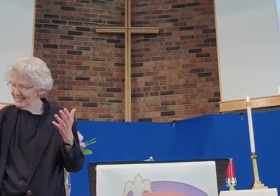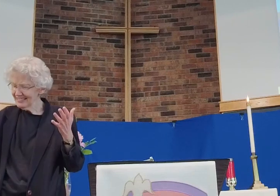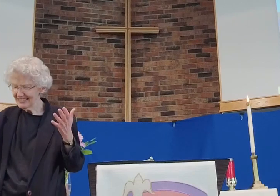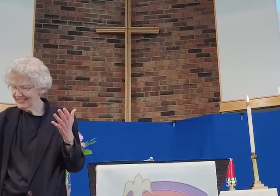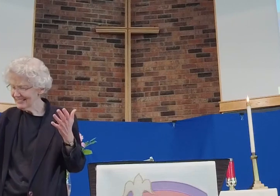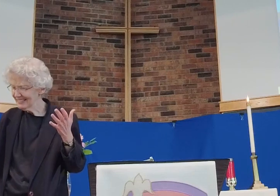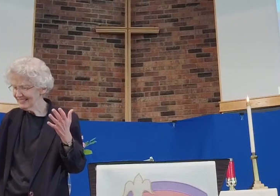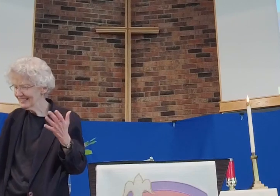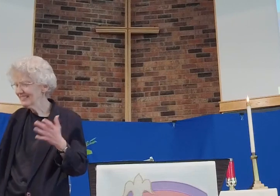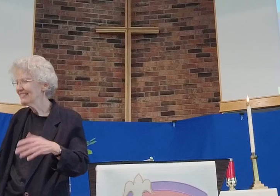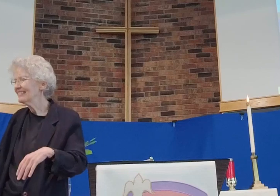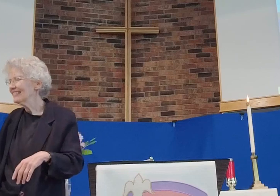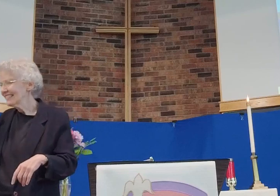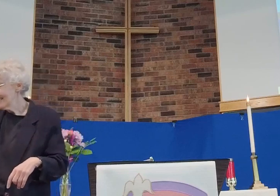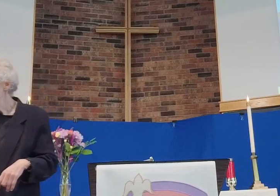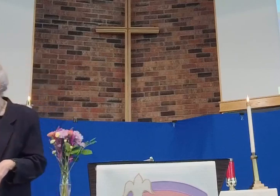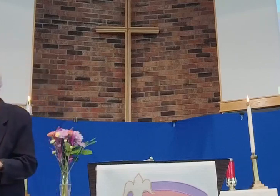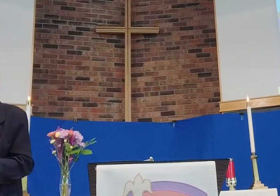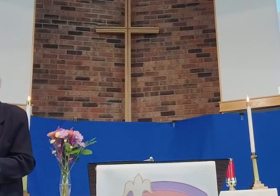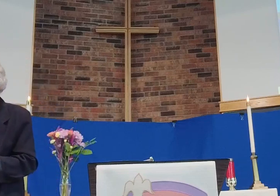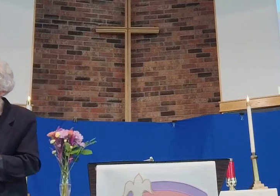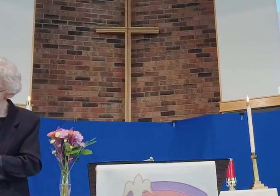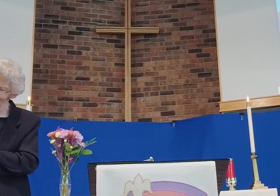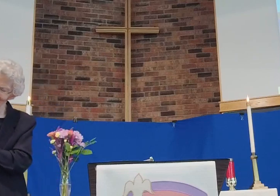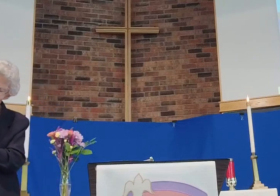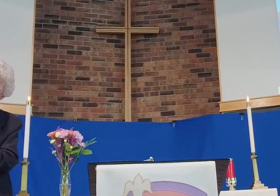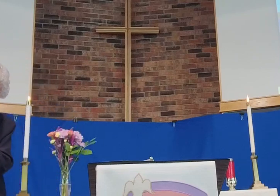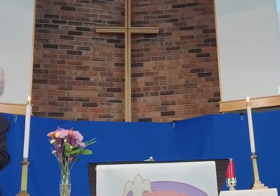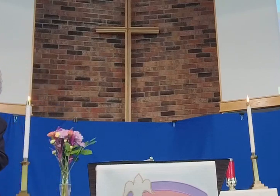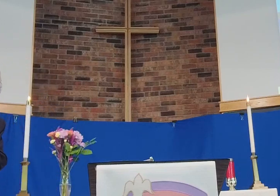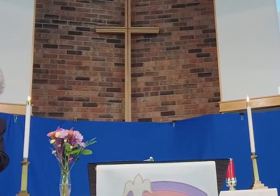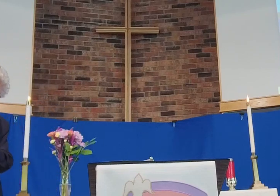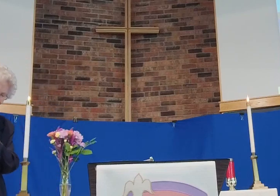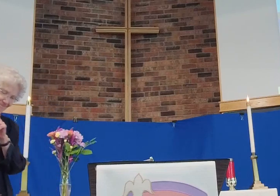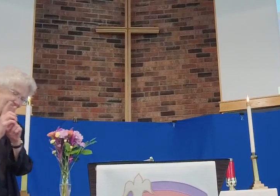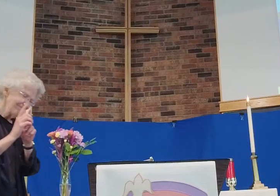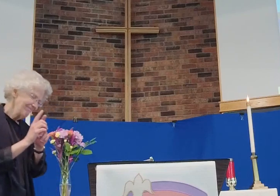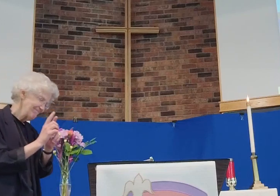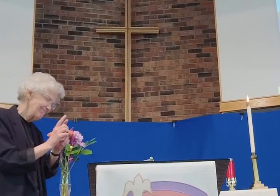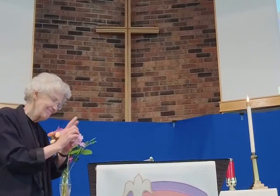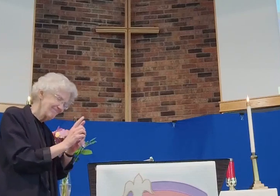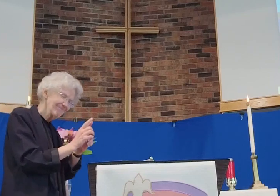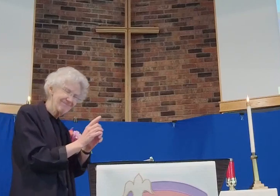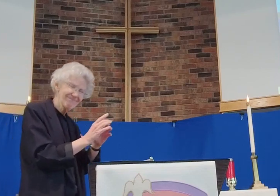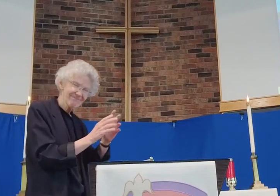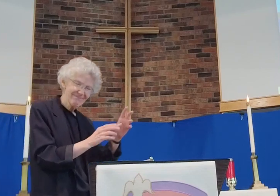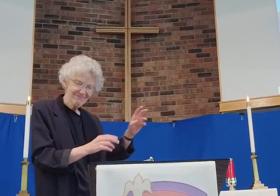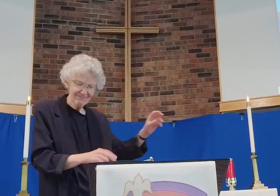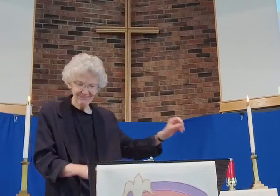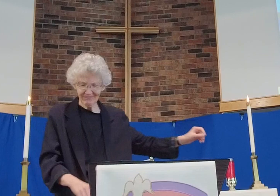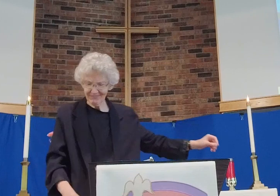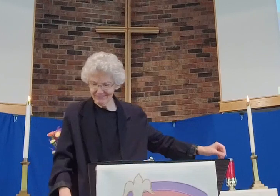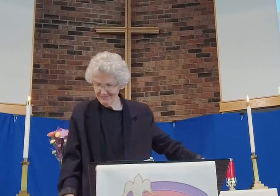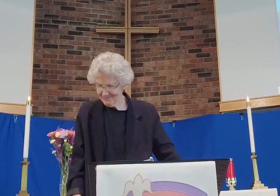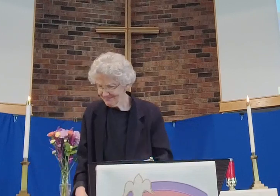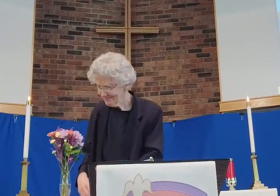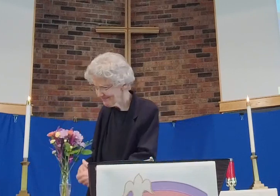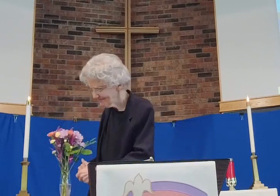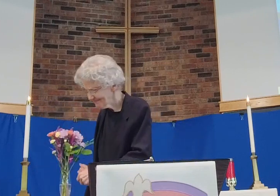When Simon Peter got there, he went into the tomb and saw the cloth. He also saw the cloth that had been used to cover